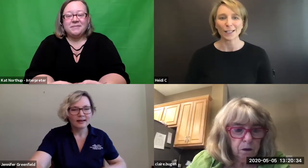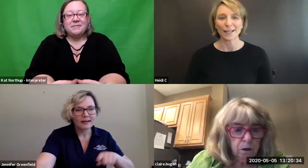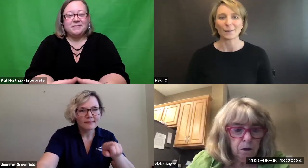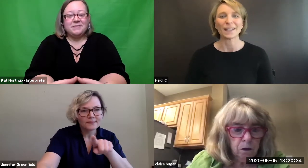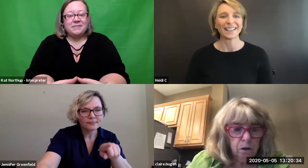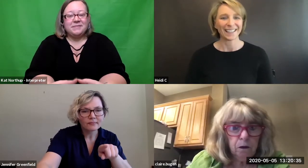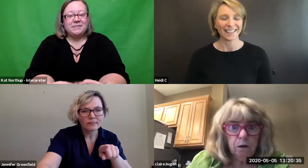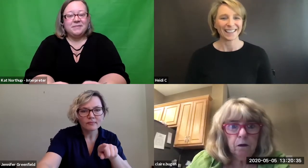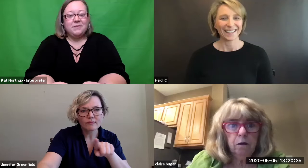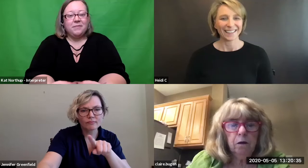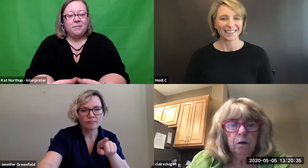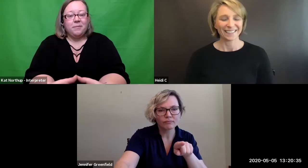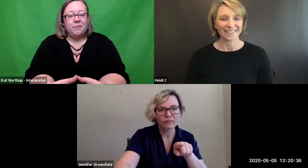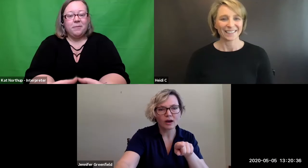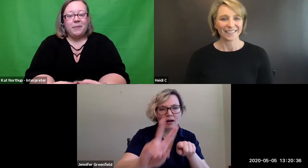do also.